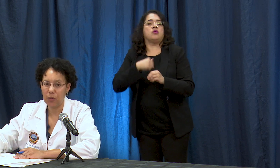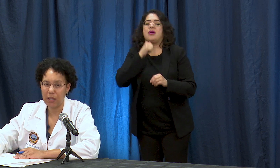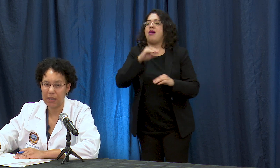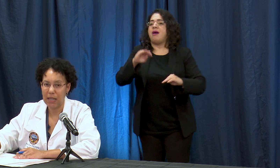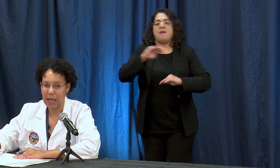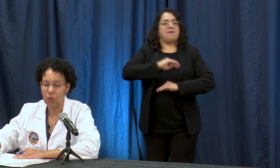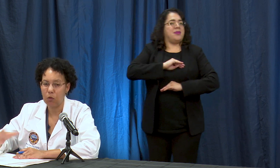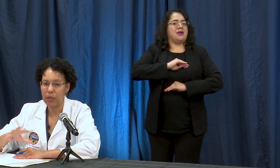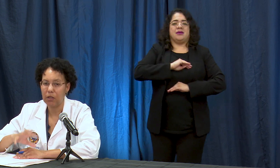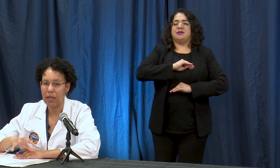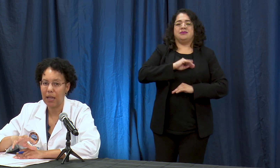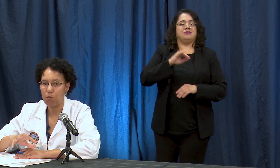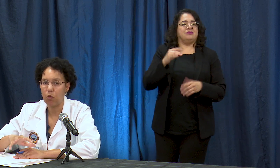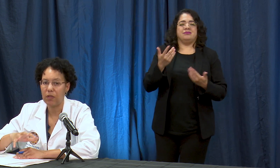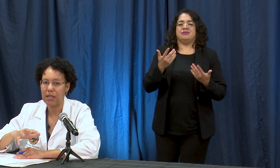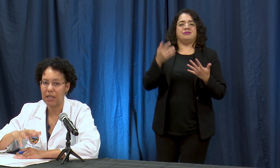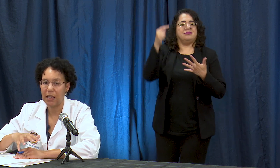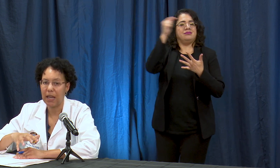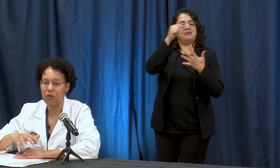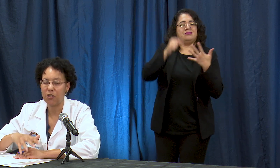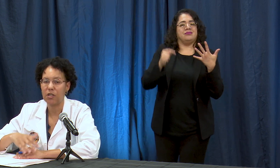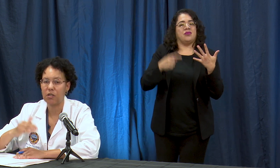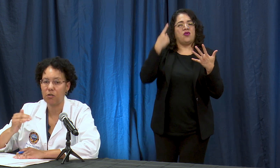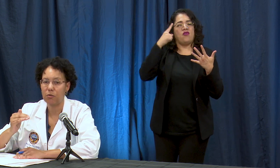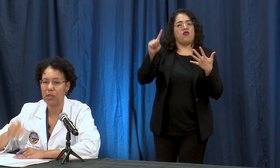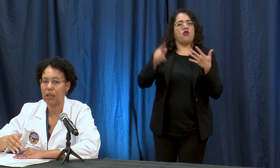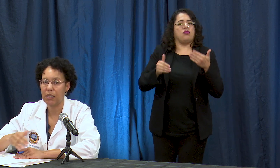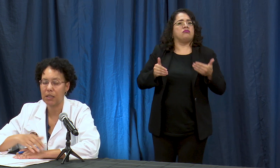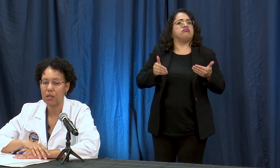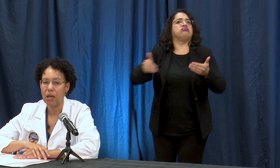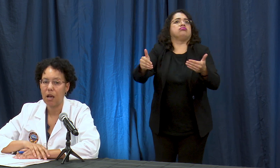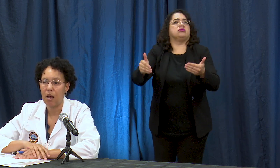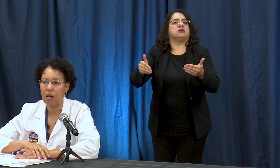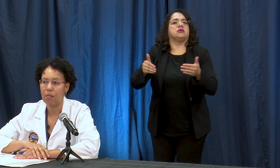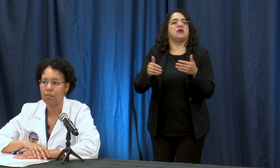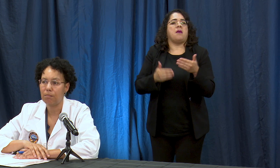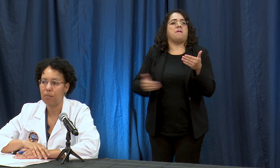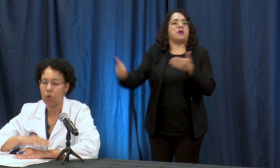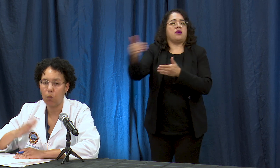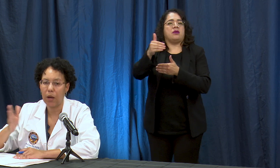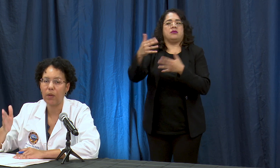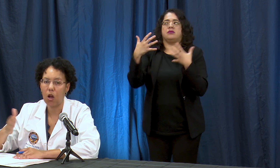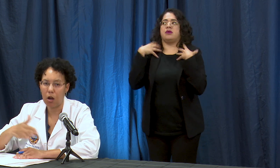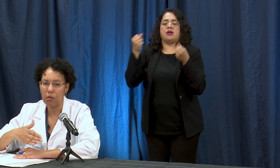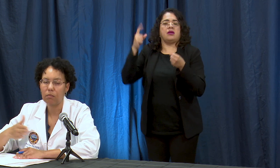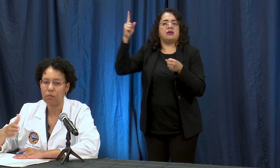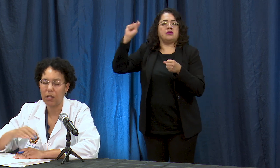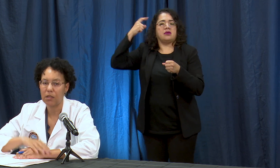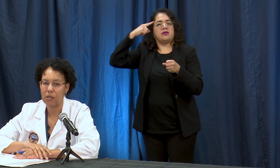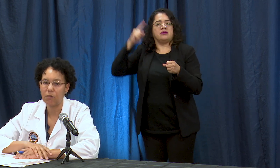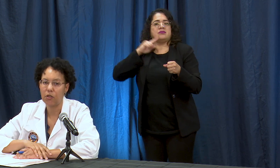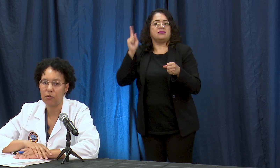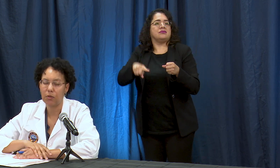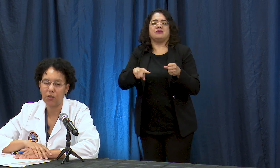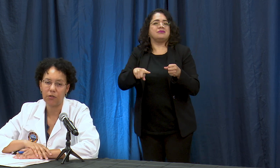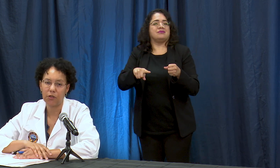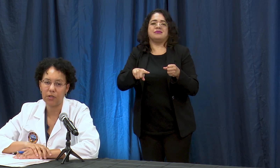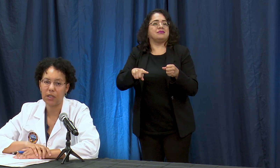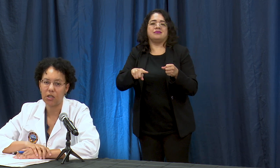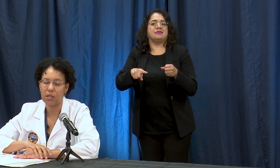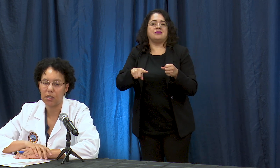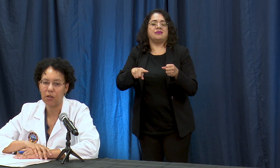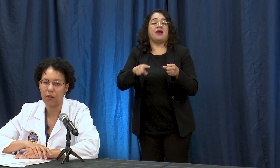stage 2 with the state, we'll be looking at more of these indicators just to tell us where we are relative to